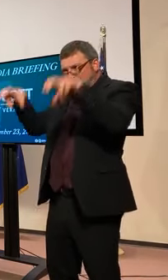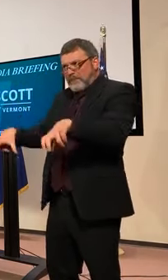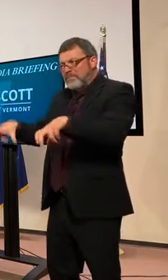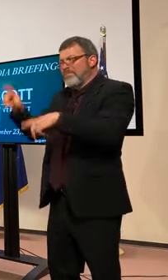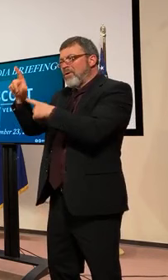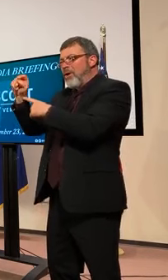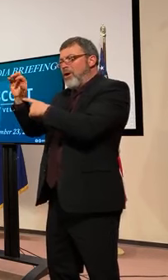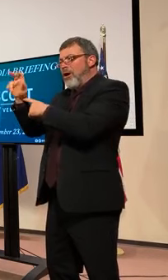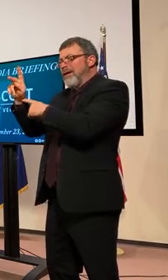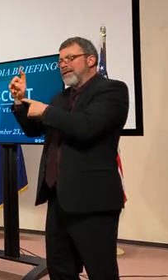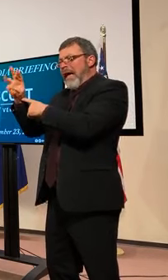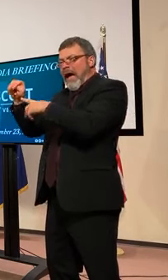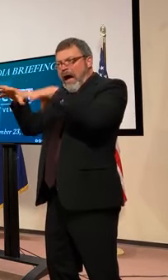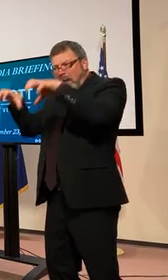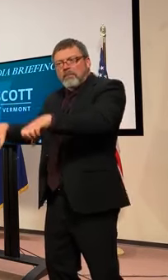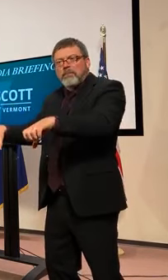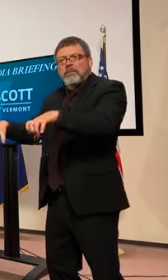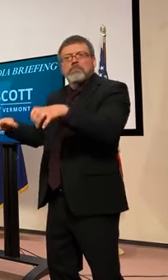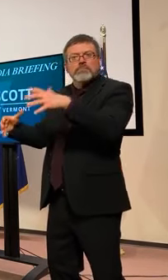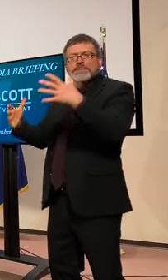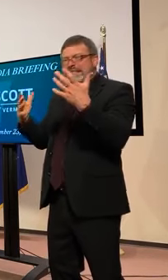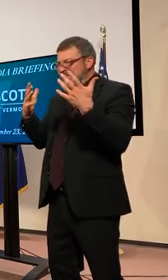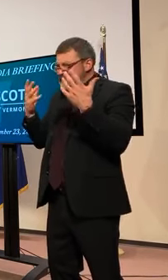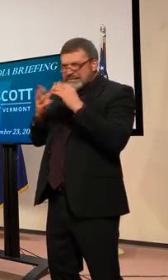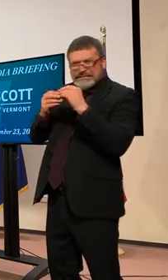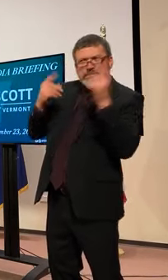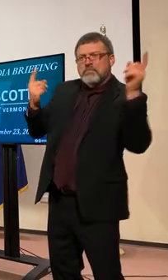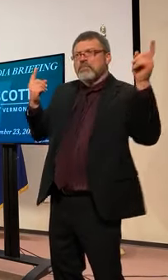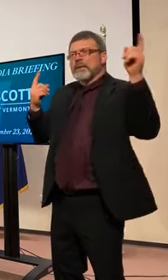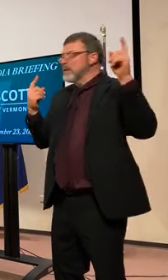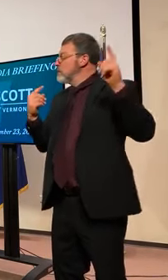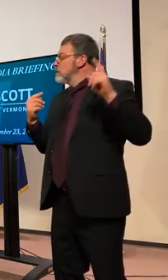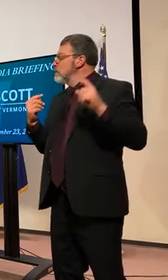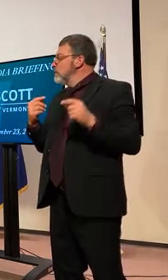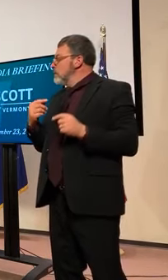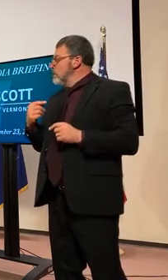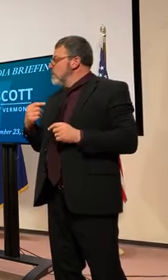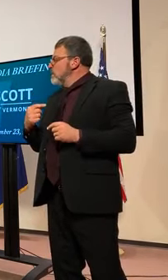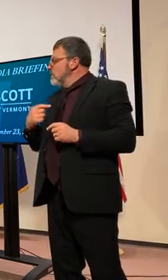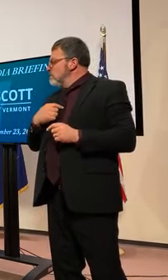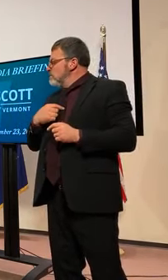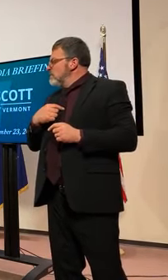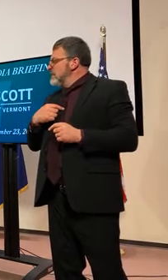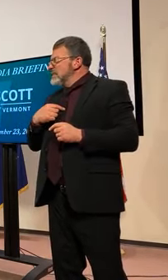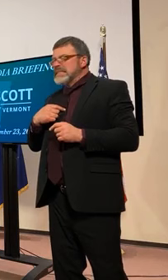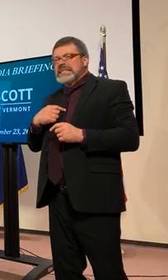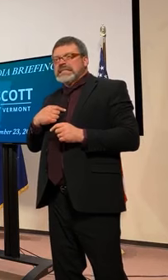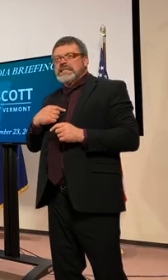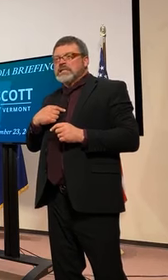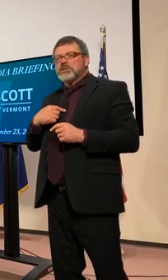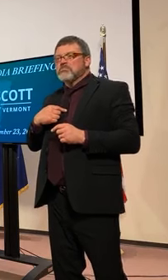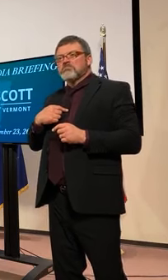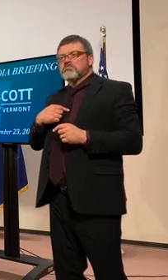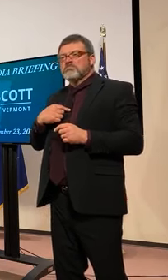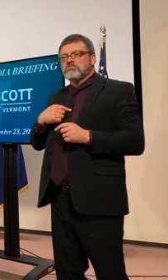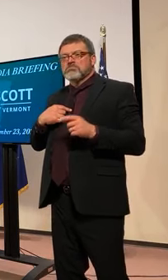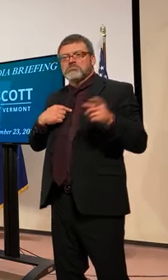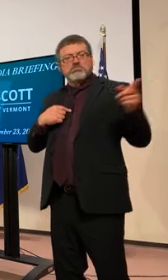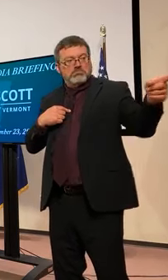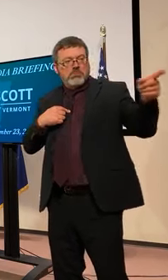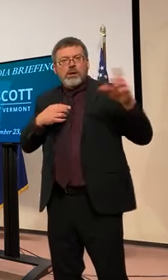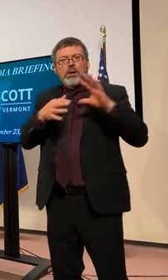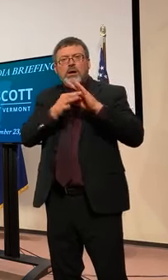or anything else that other than what we're doing today. And then here's what he said. Jeff